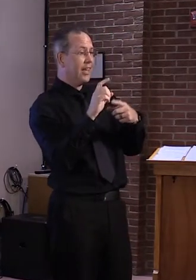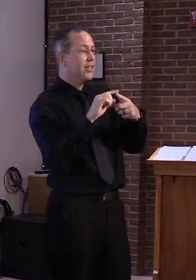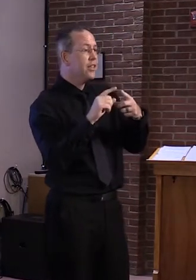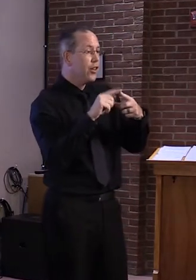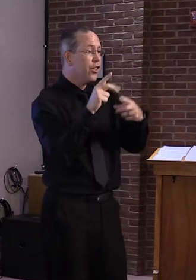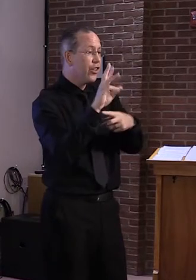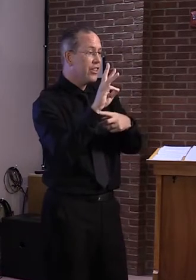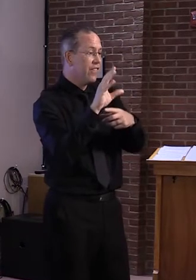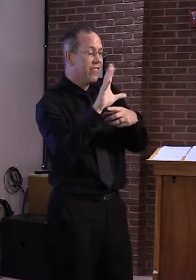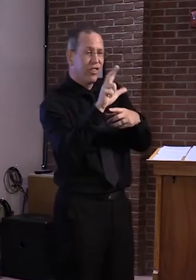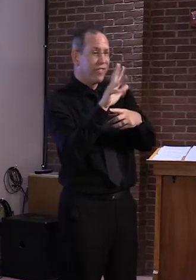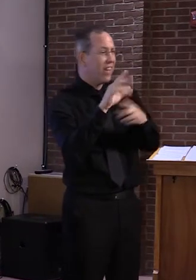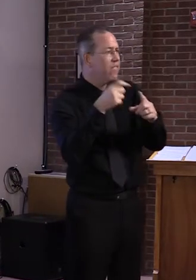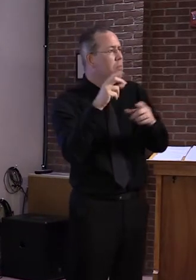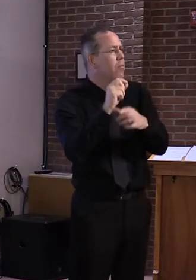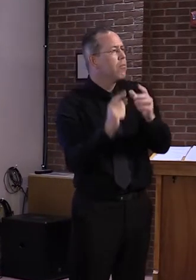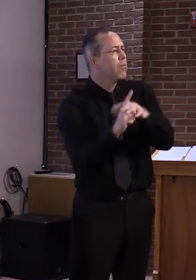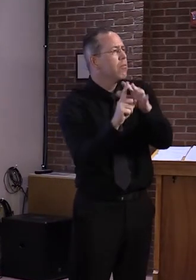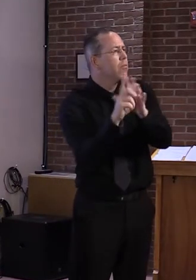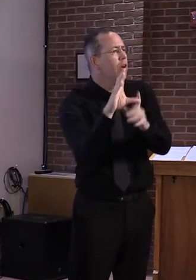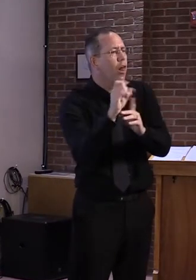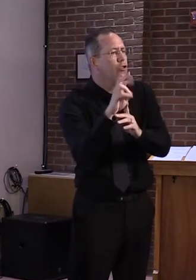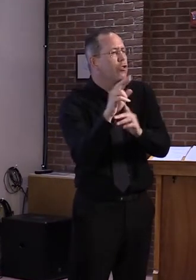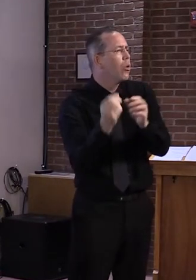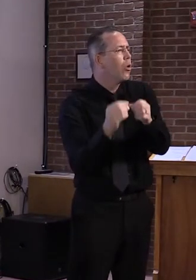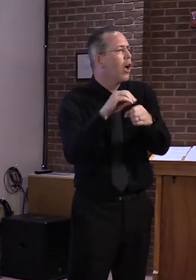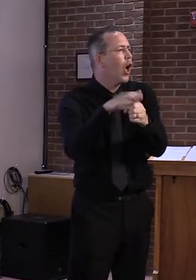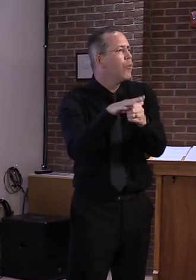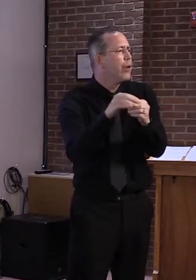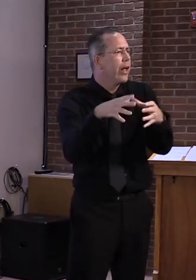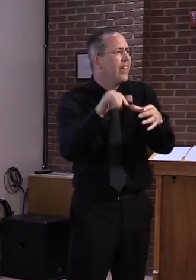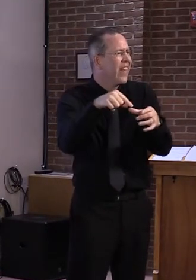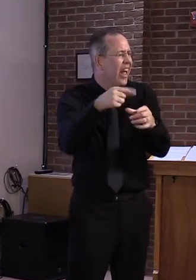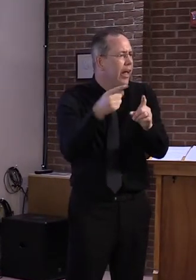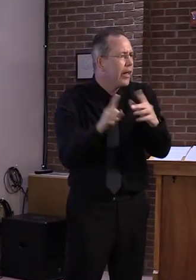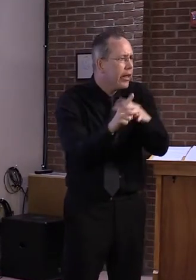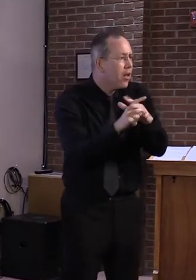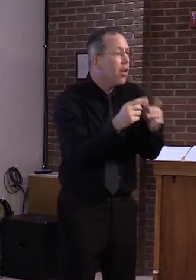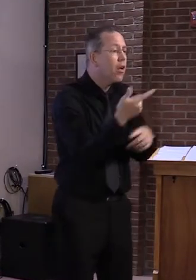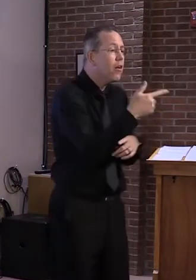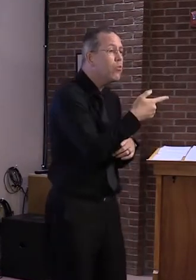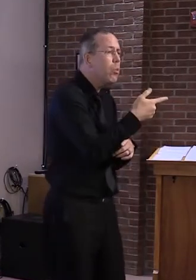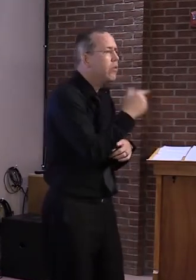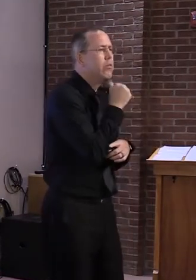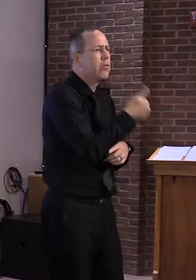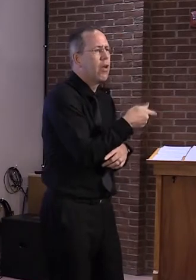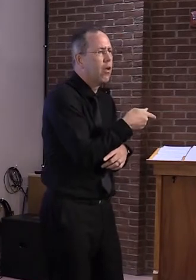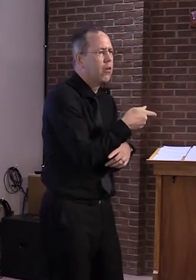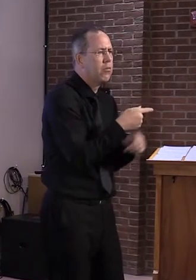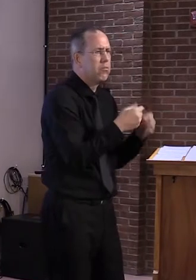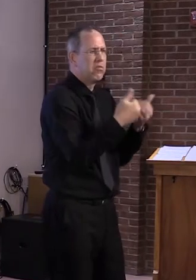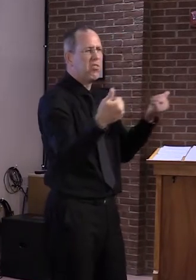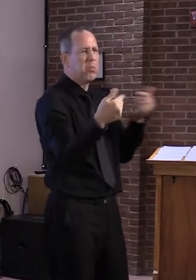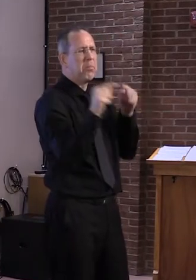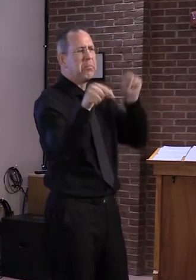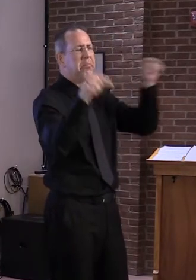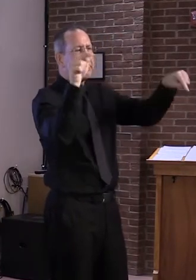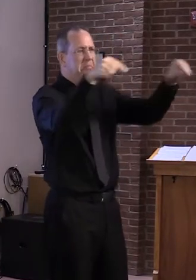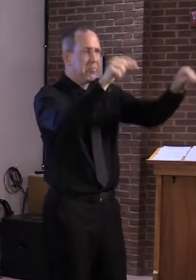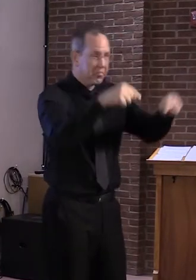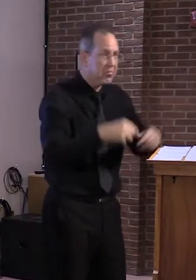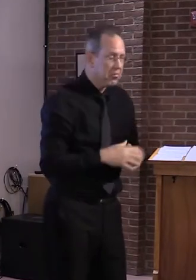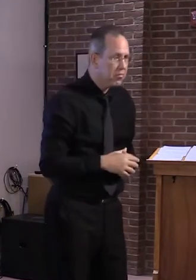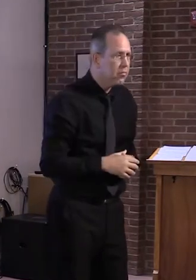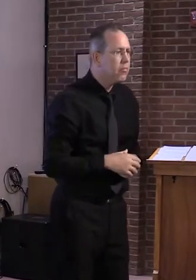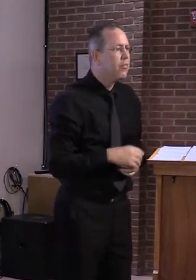outbreak or cluster, with the remaining 21 not. The most recent Vermont forecast shows